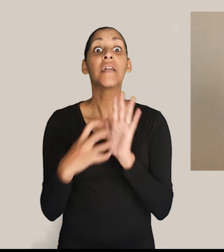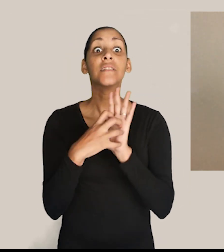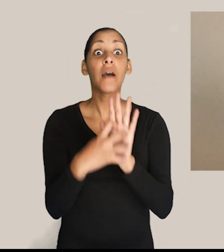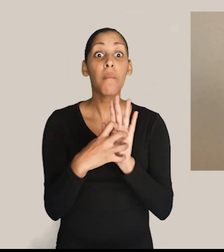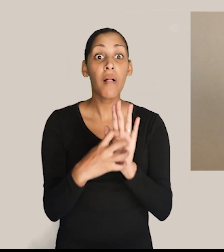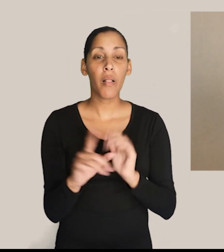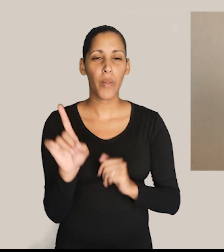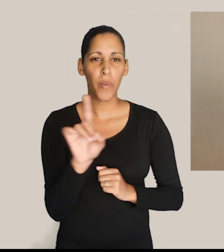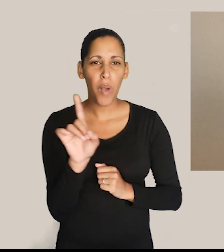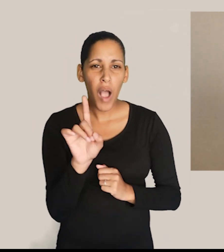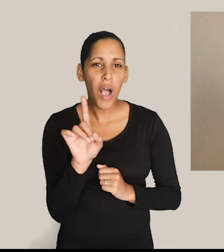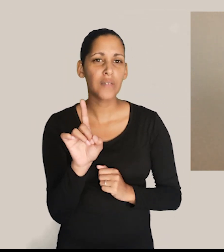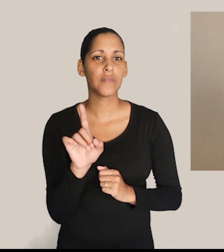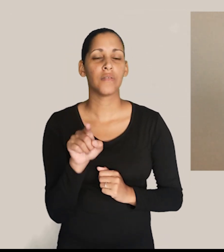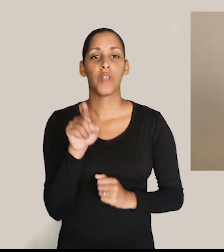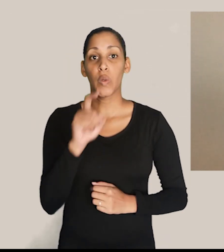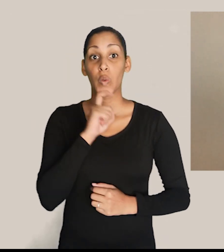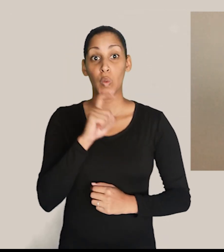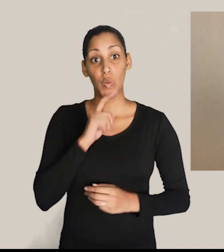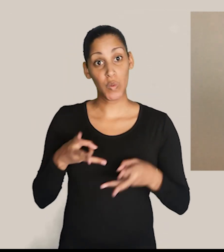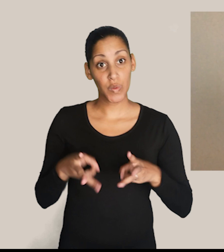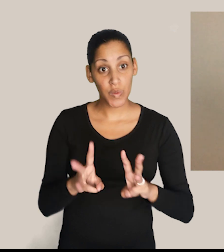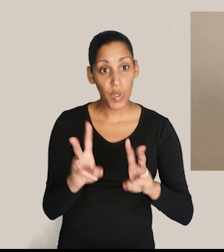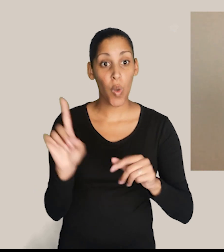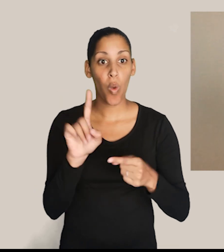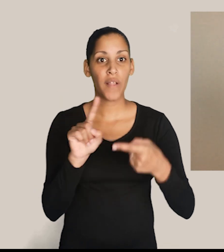information. Examples of